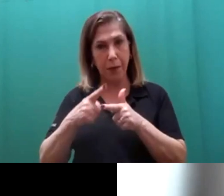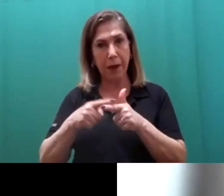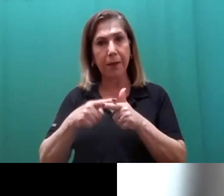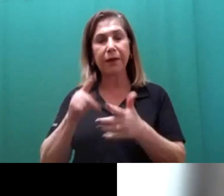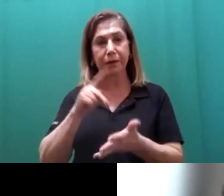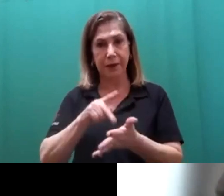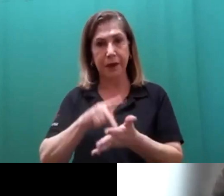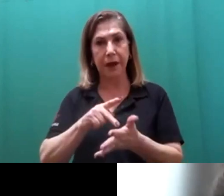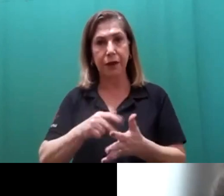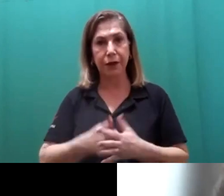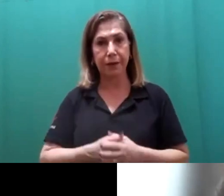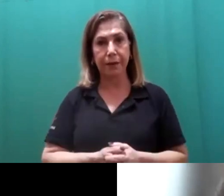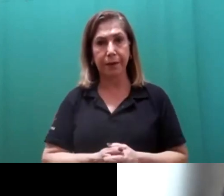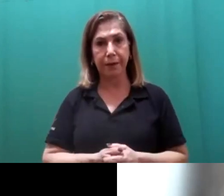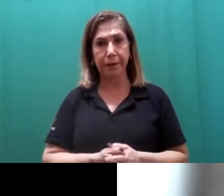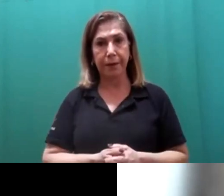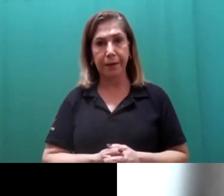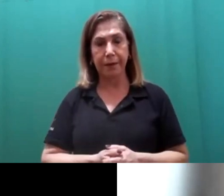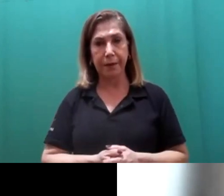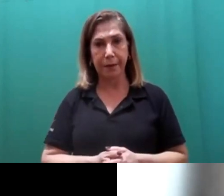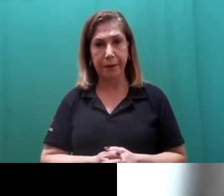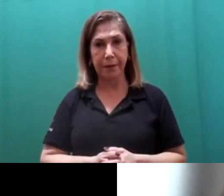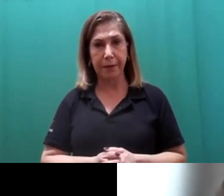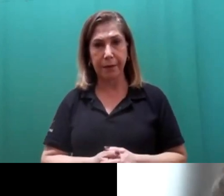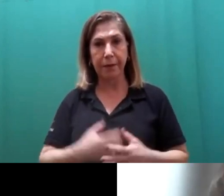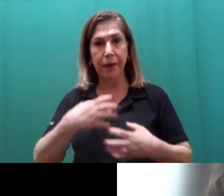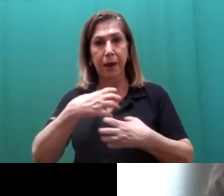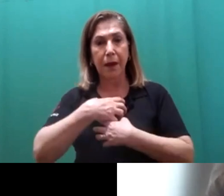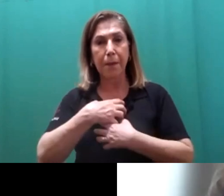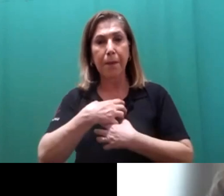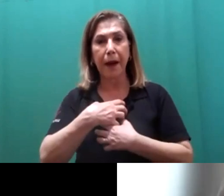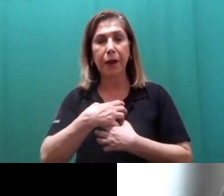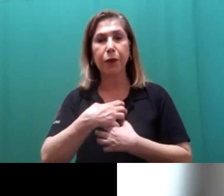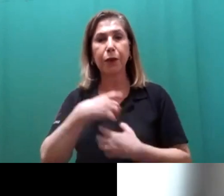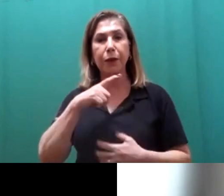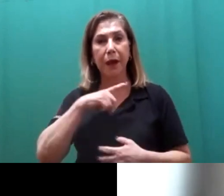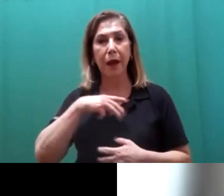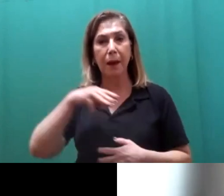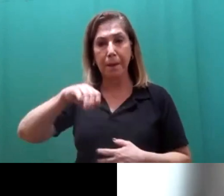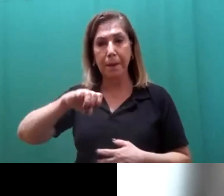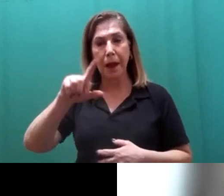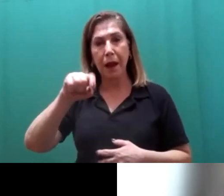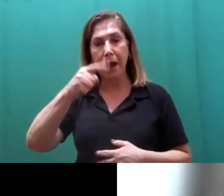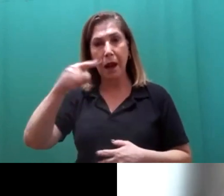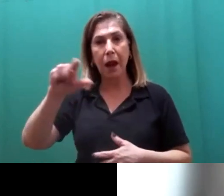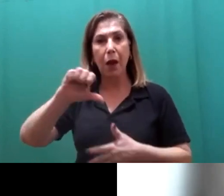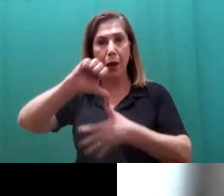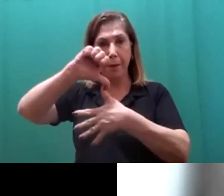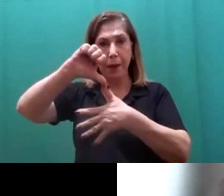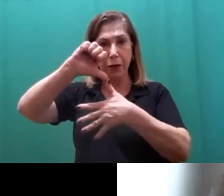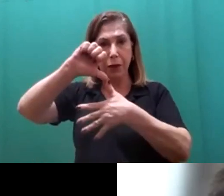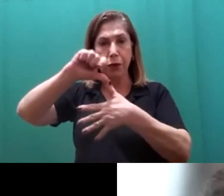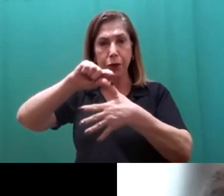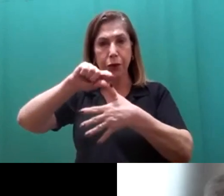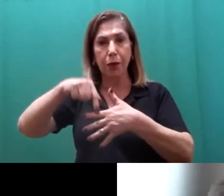cities in the Milan Pact and also in South America that are working on it. For example, São Paulo won a special